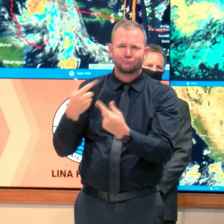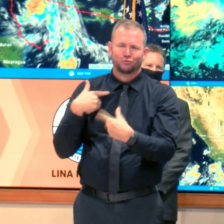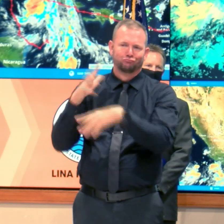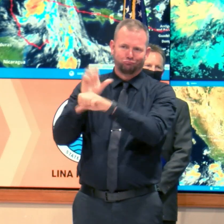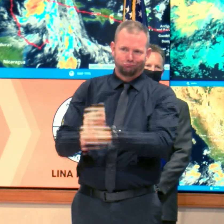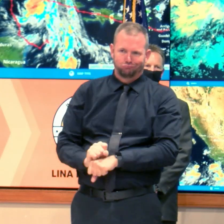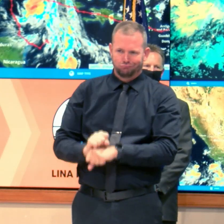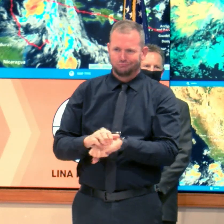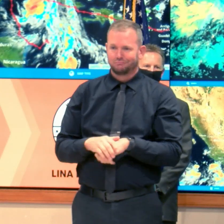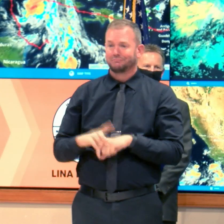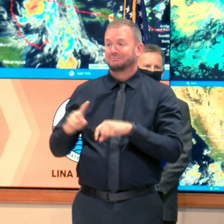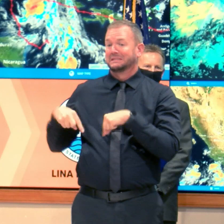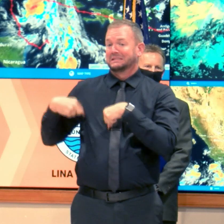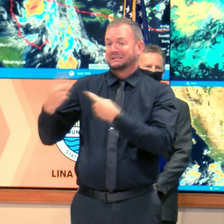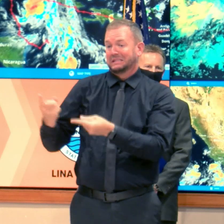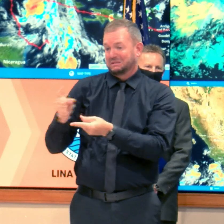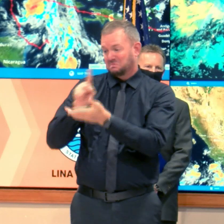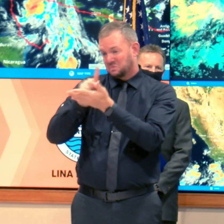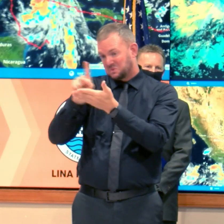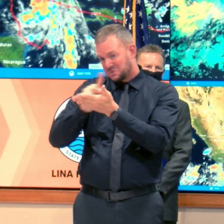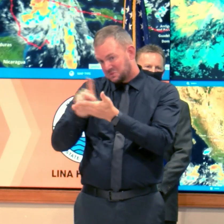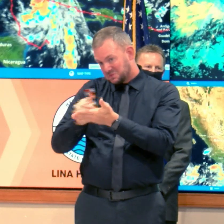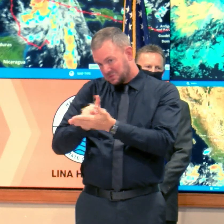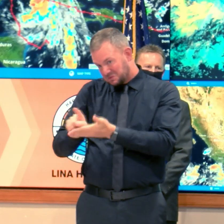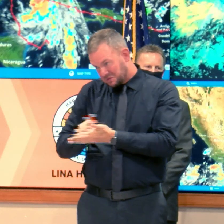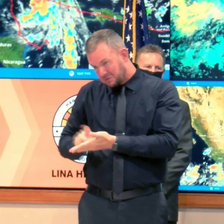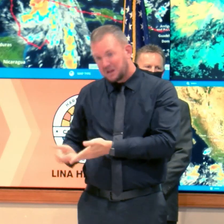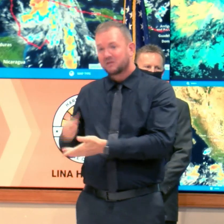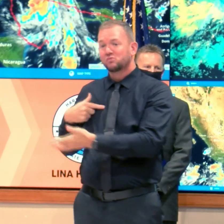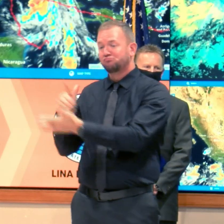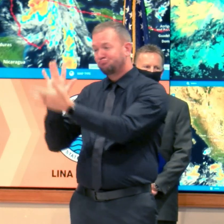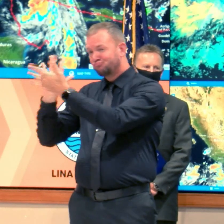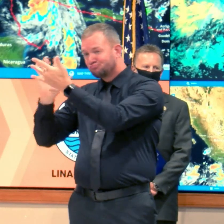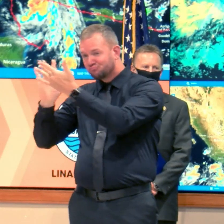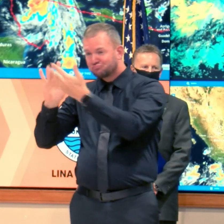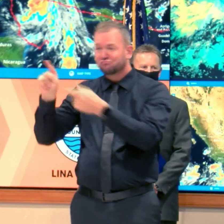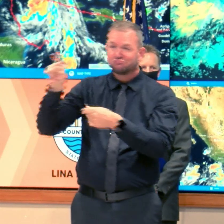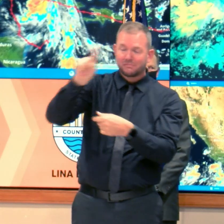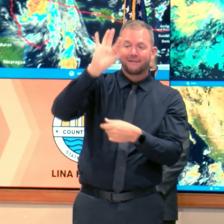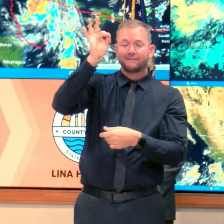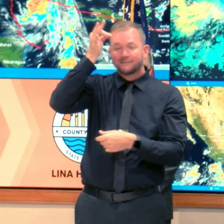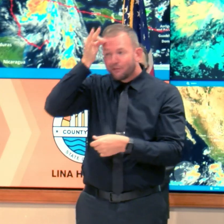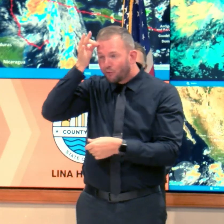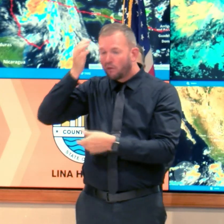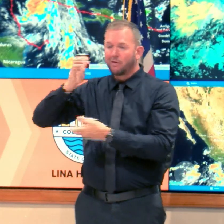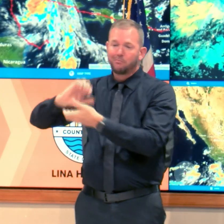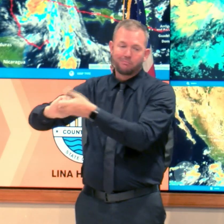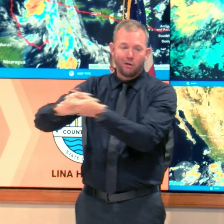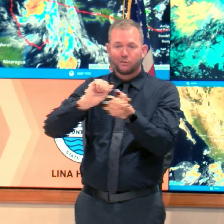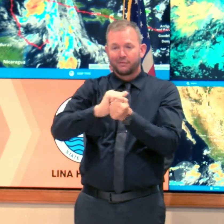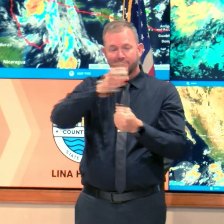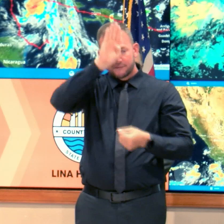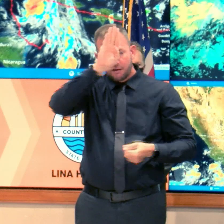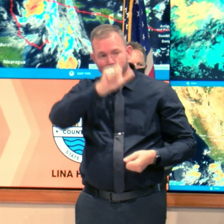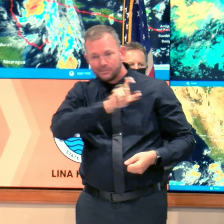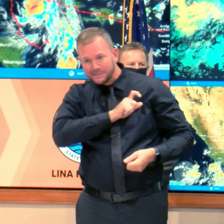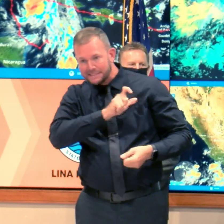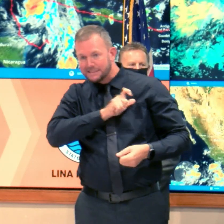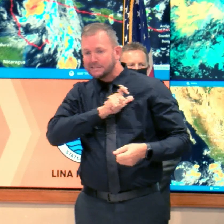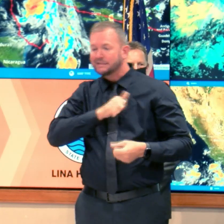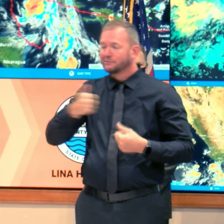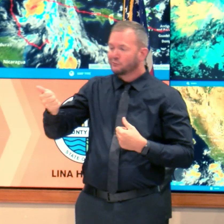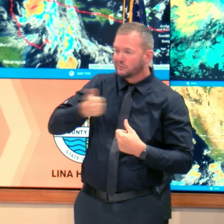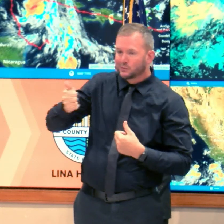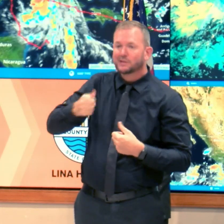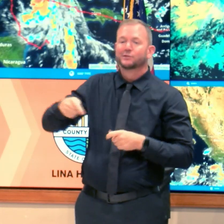touch with state, local, federal partners, fire, police, flood control, transportation, etc. I've